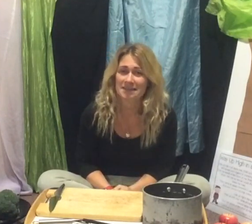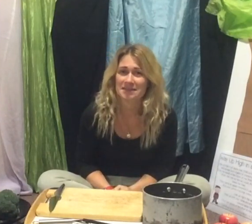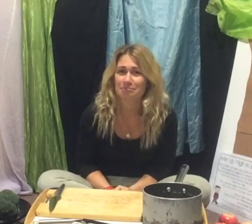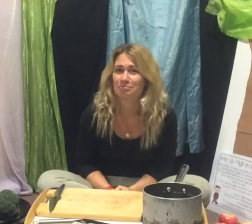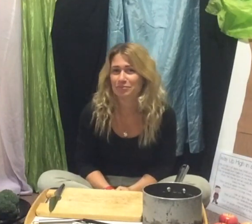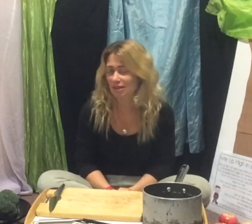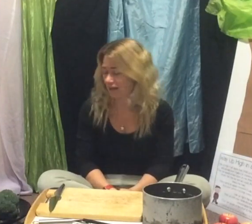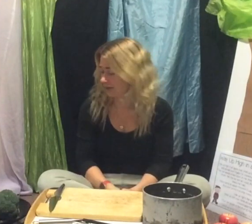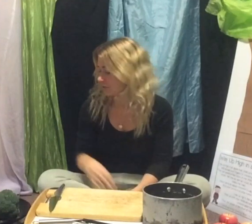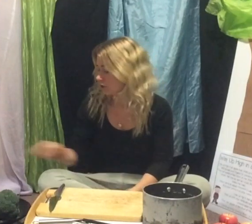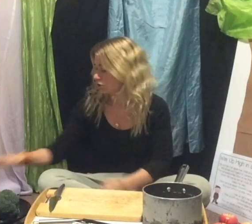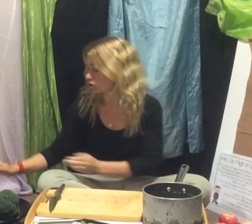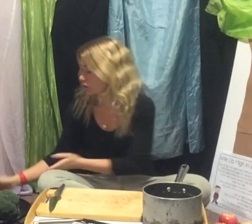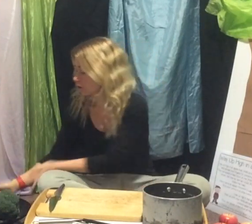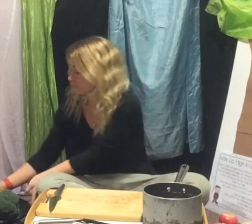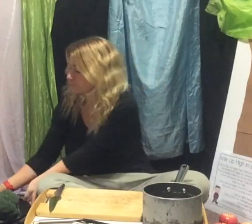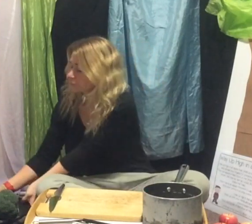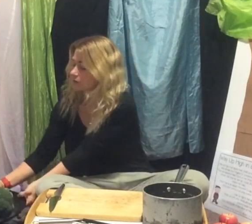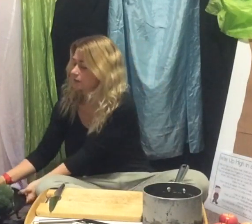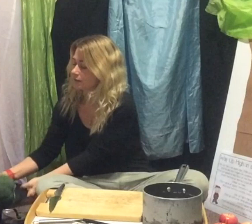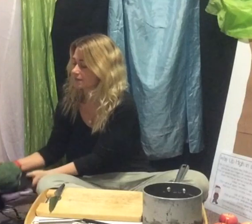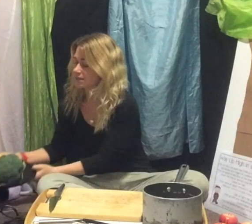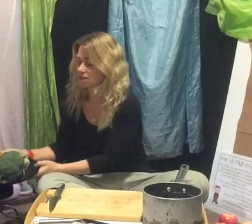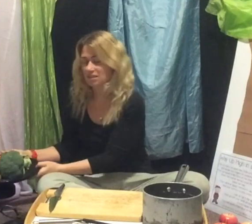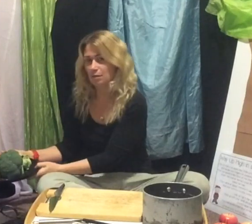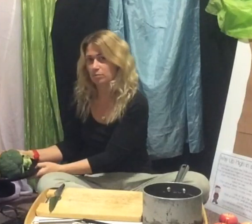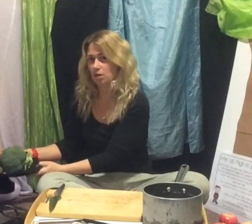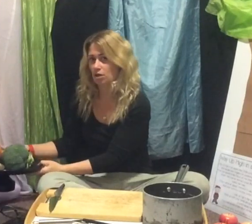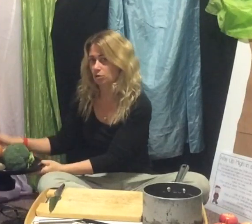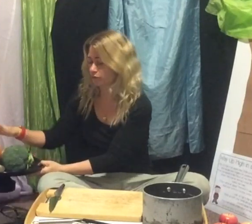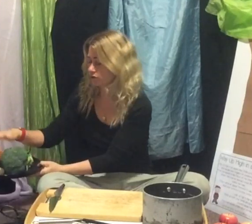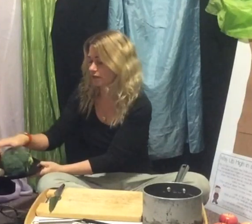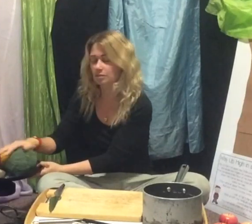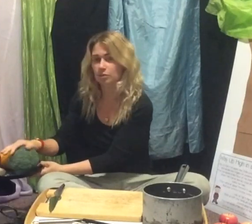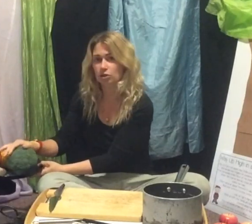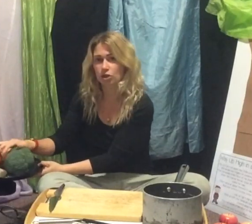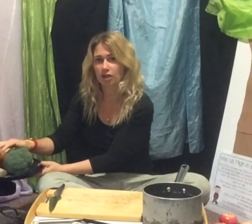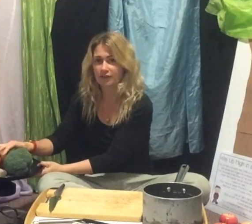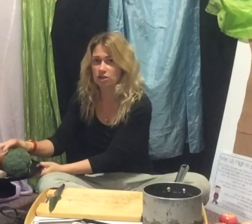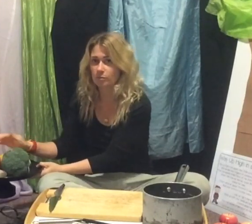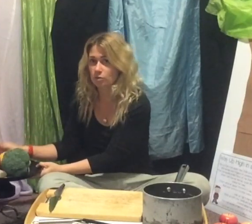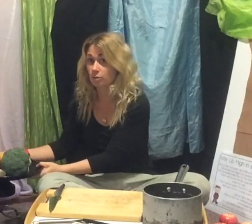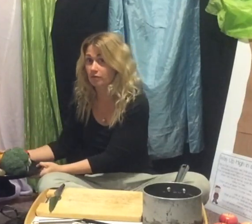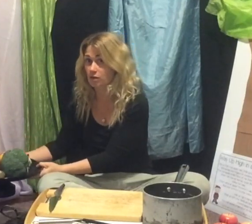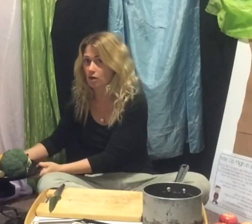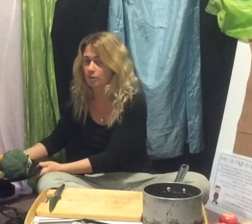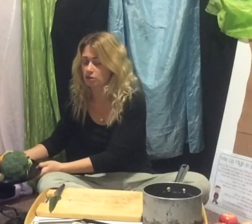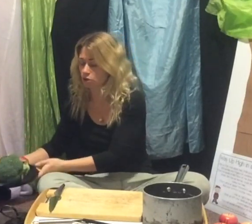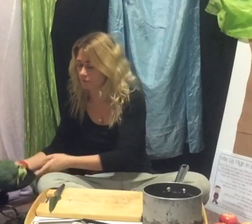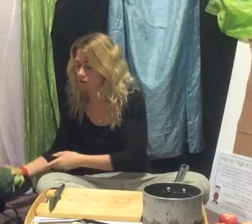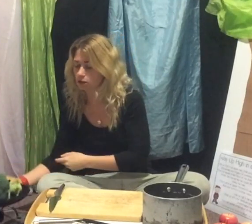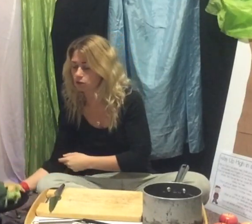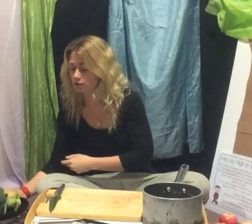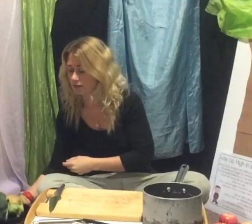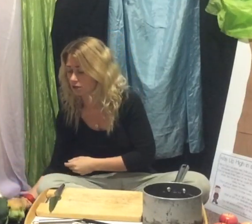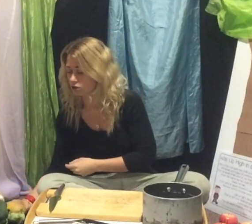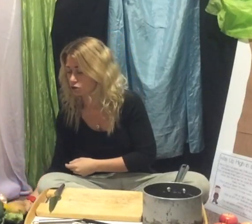sense. Okay, so listening to the Samba song, we've just explored all our vegetables that we've got, which are going to be included in our